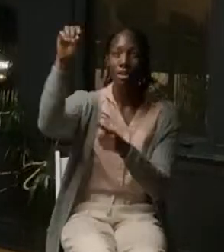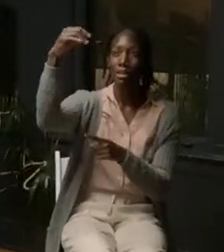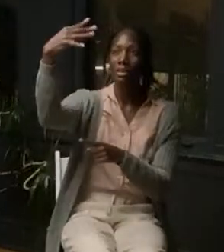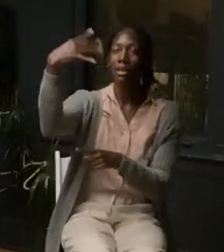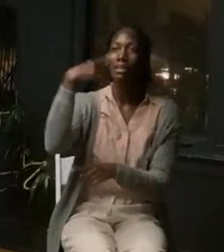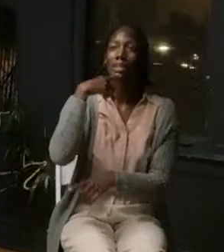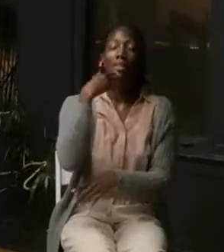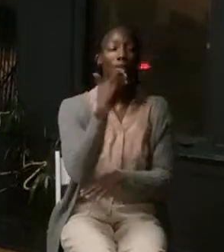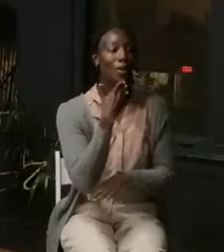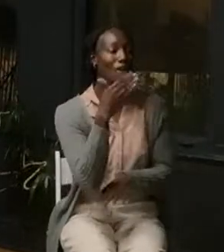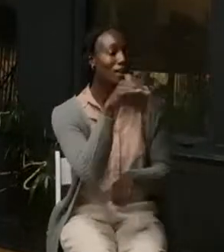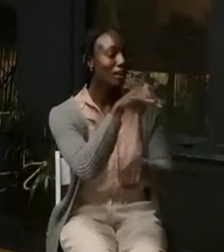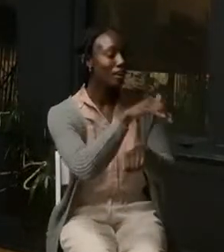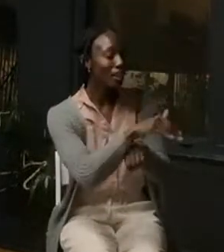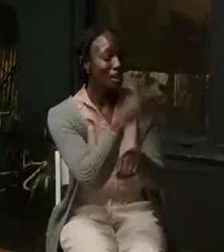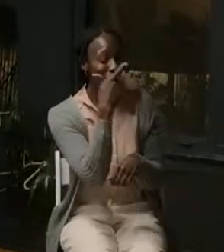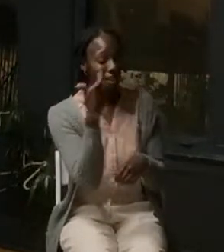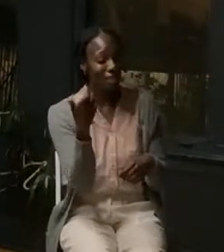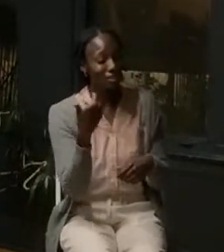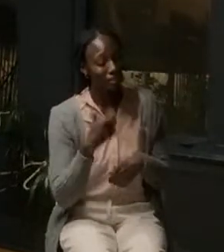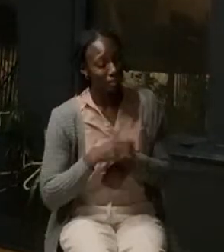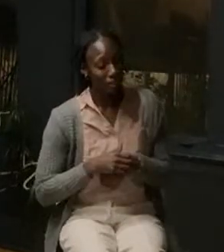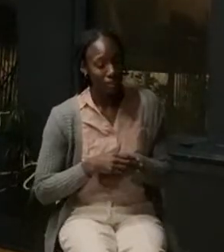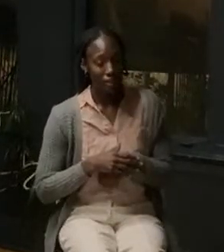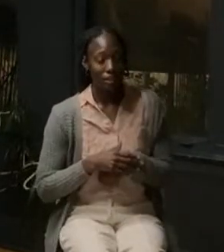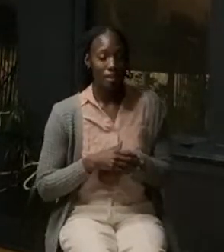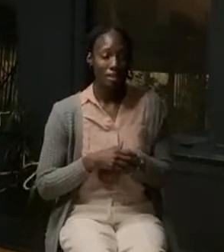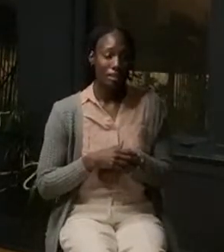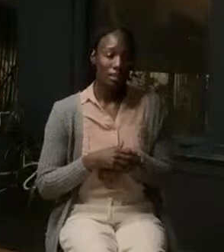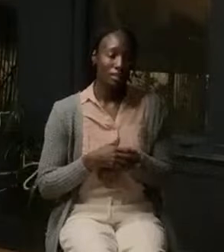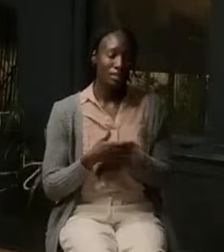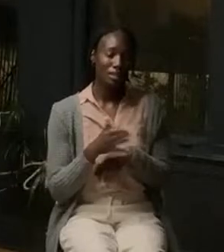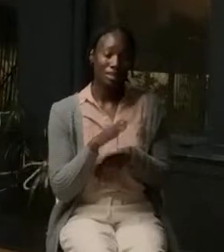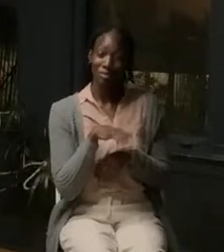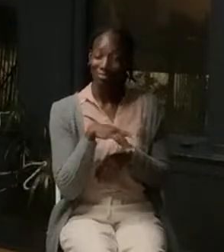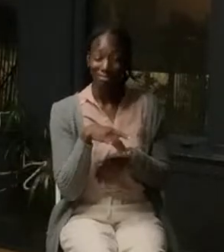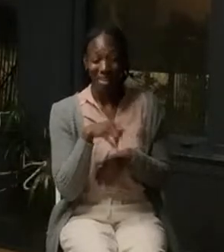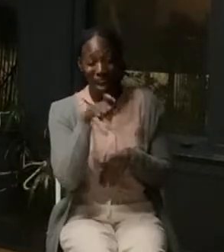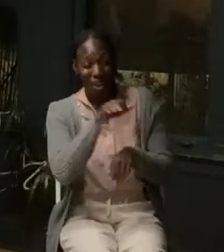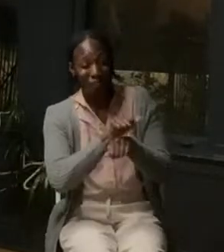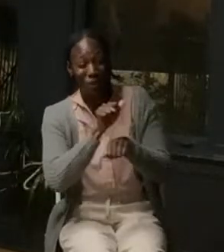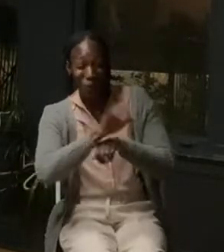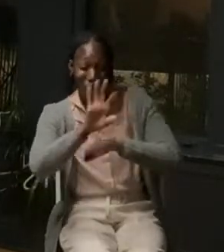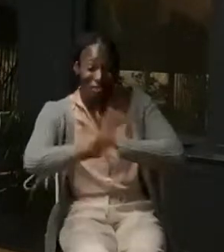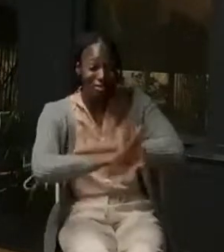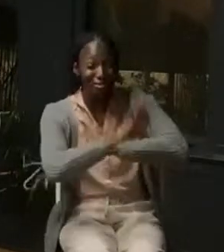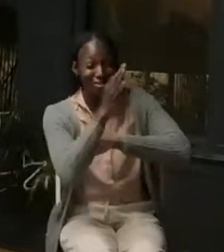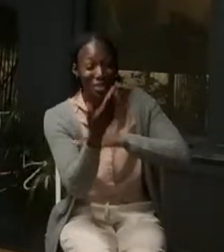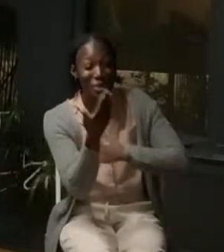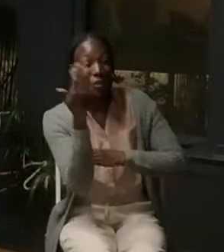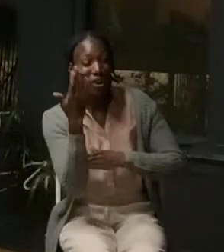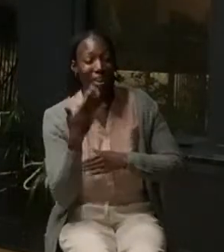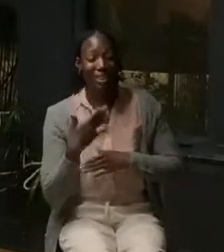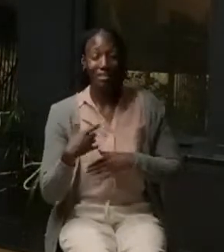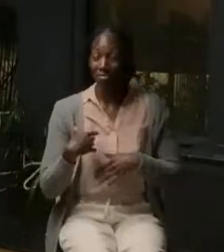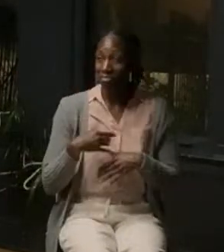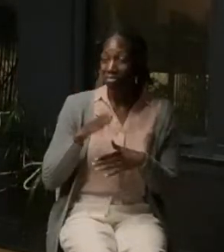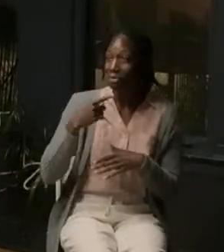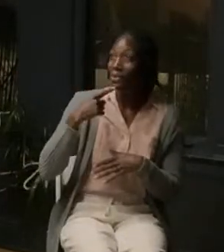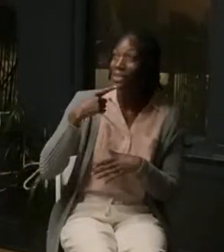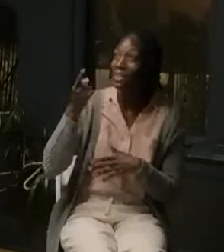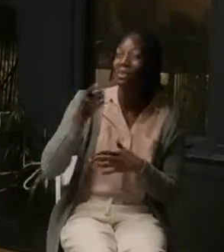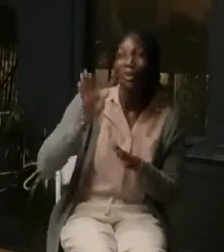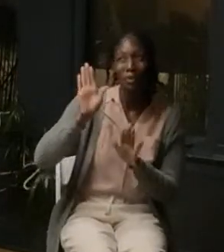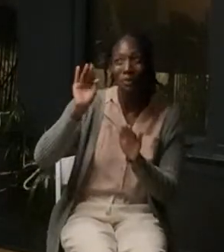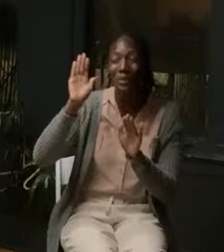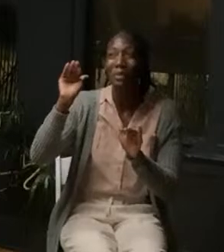says goodnight, because he has to work in the morning. And we wish him fare thee